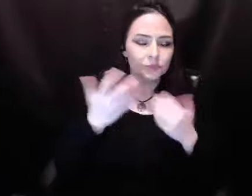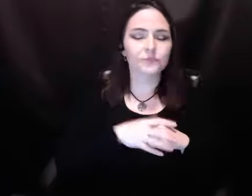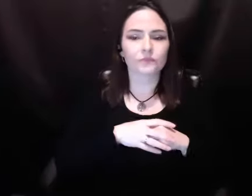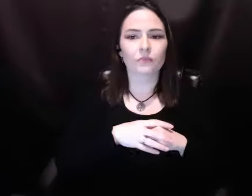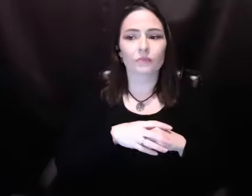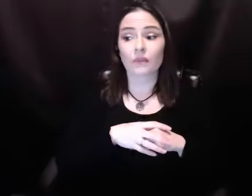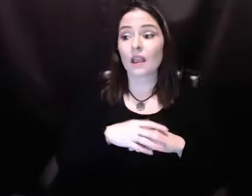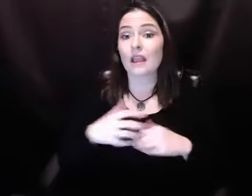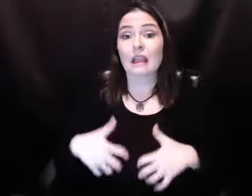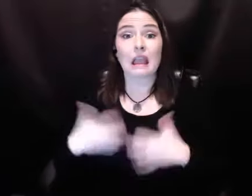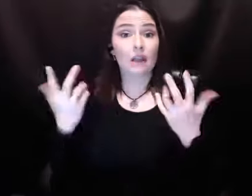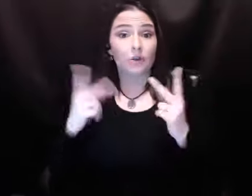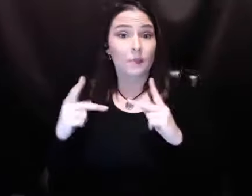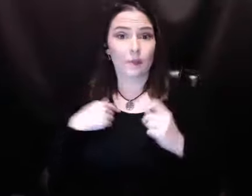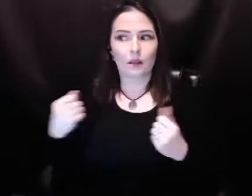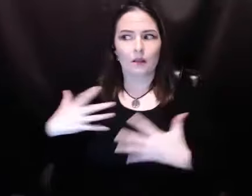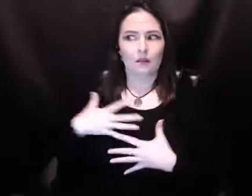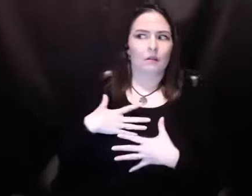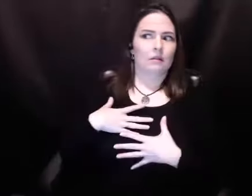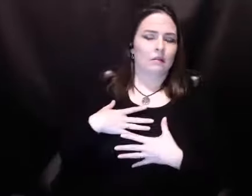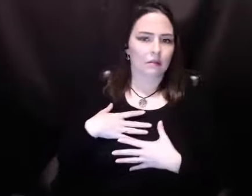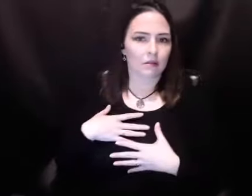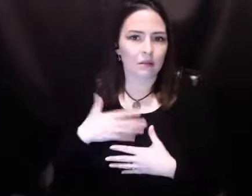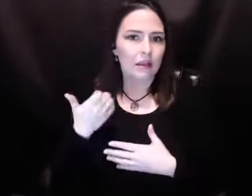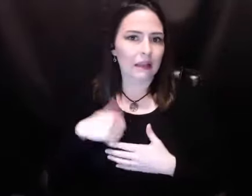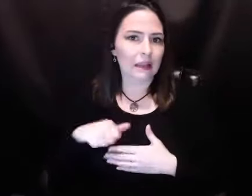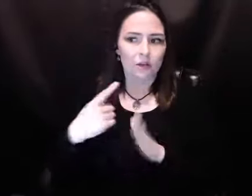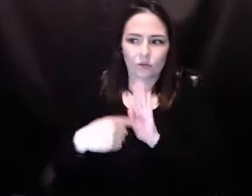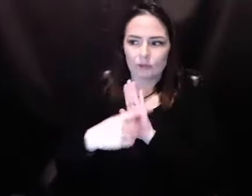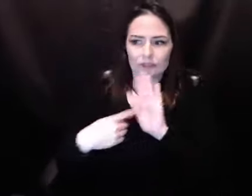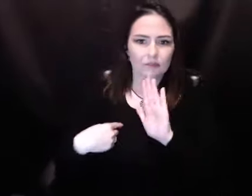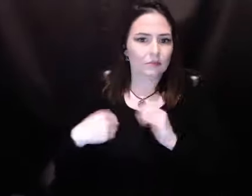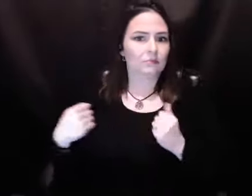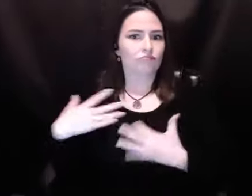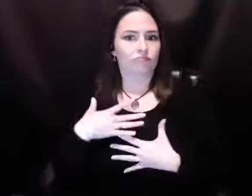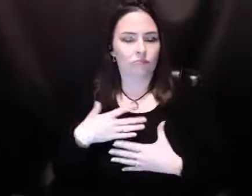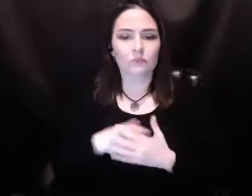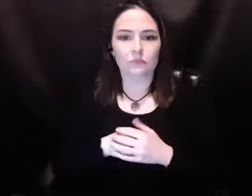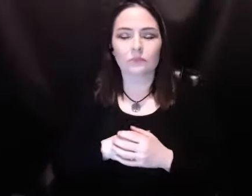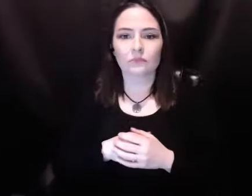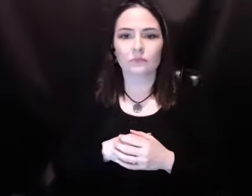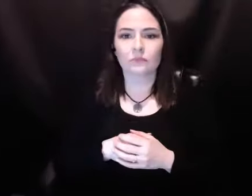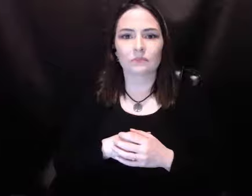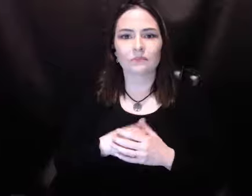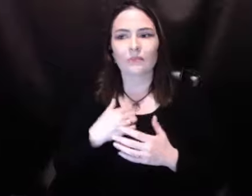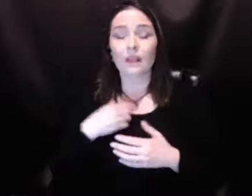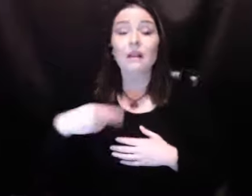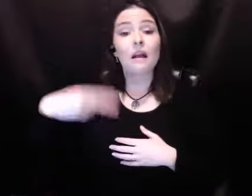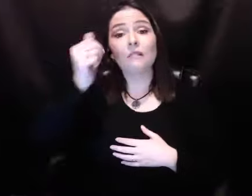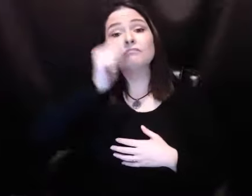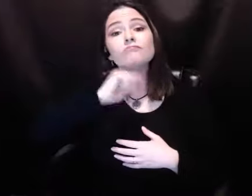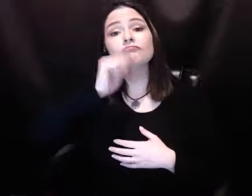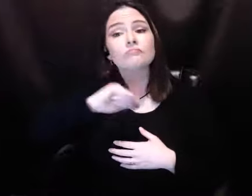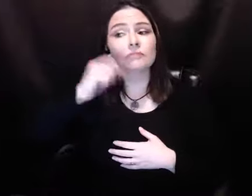the endorphins. I felt guilty when I stood up for myself. I developed a sense of taking on too much